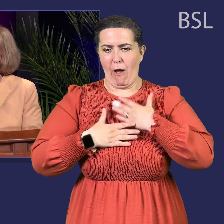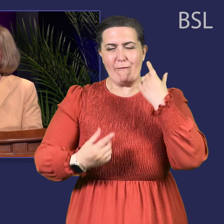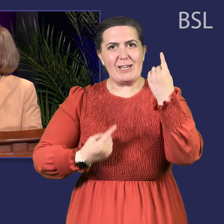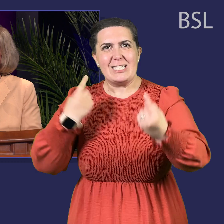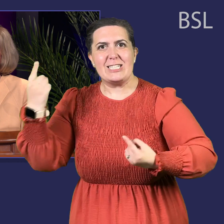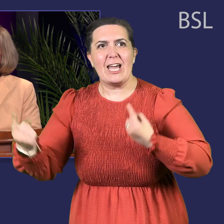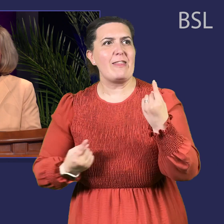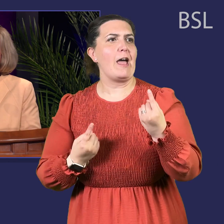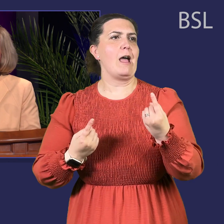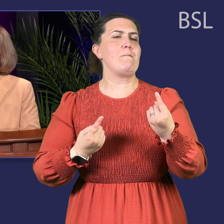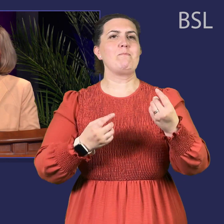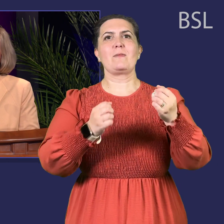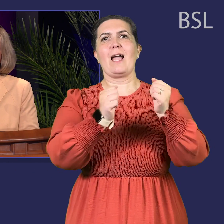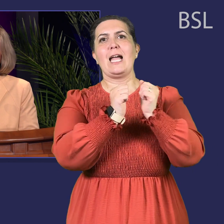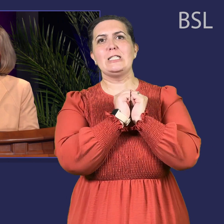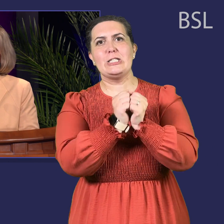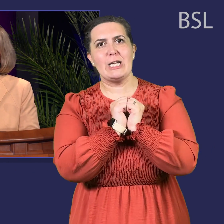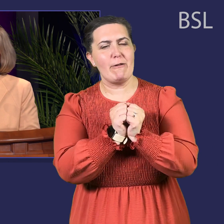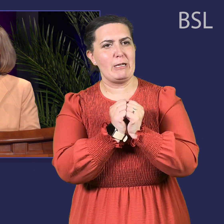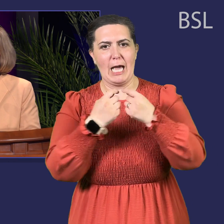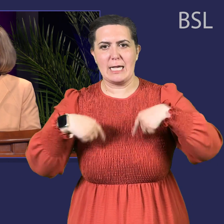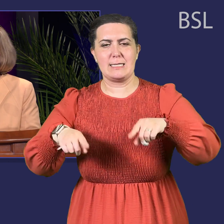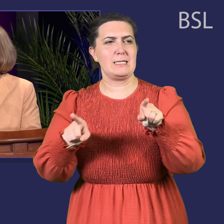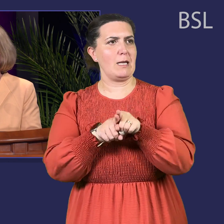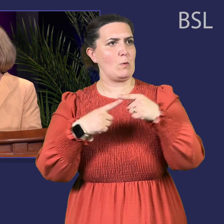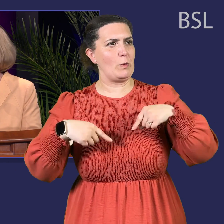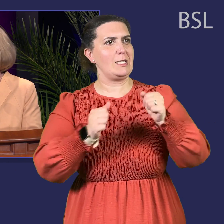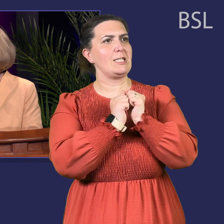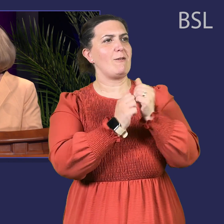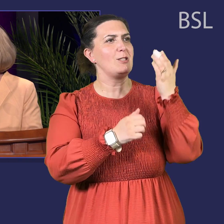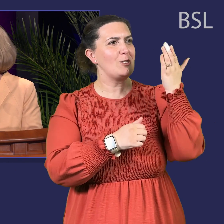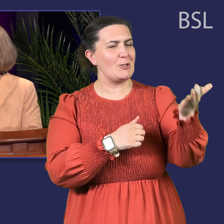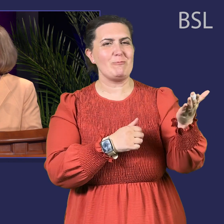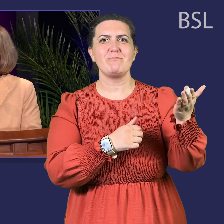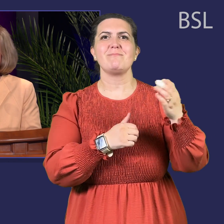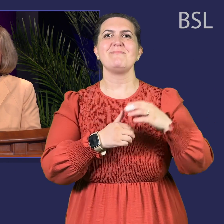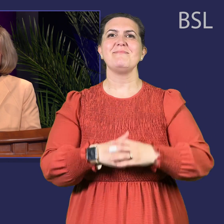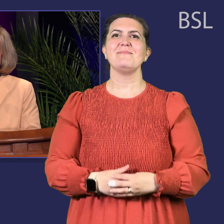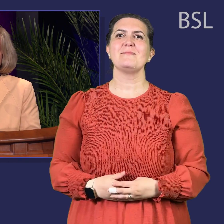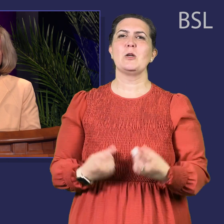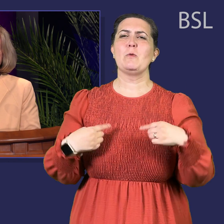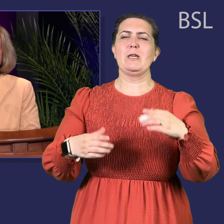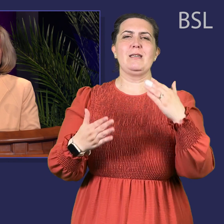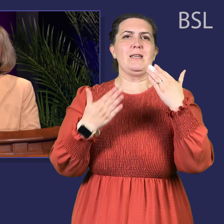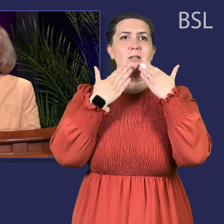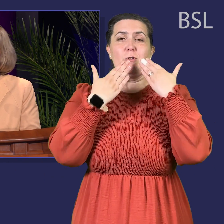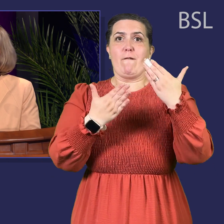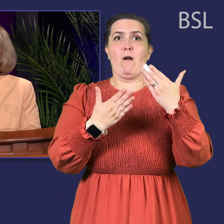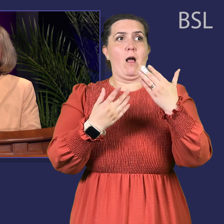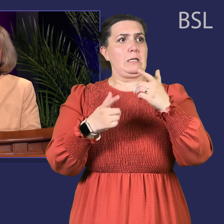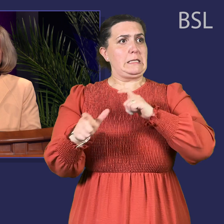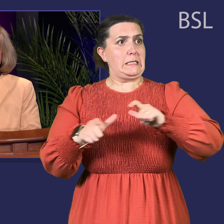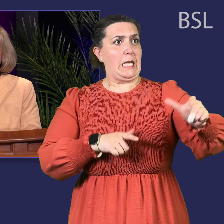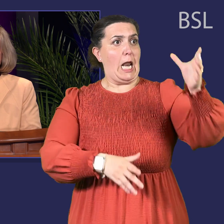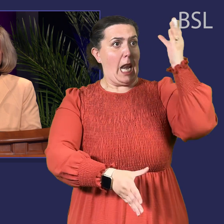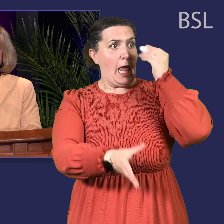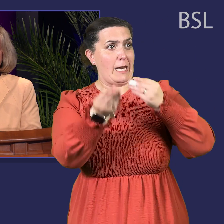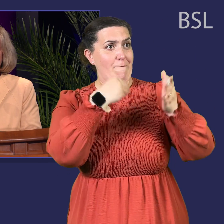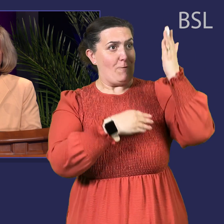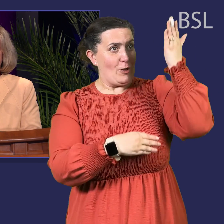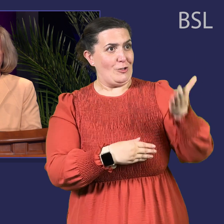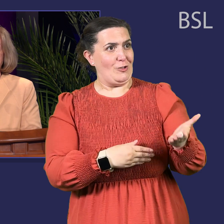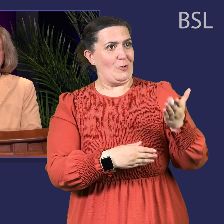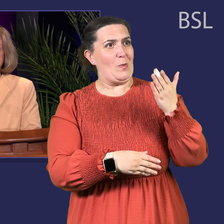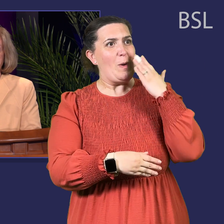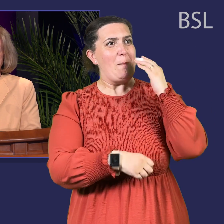to love each other and for cherishing us as we cherish you. We are grateful we've continued to